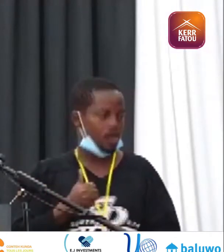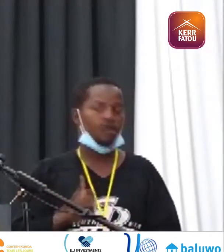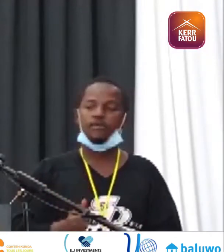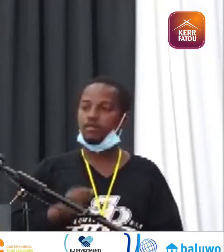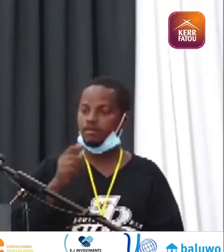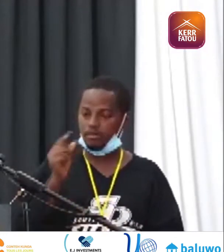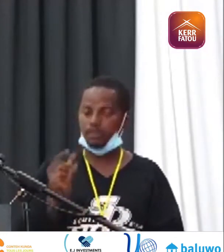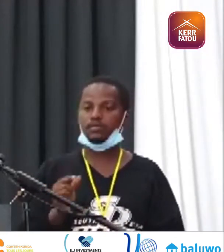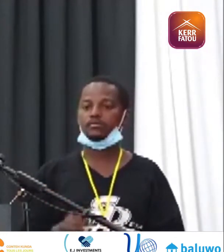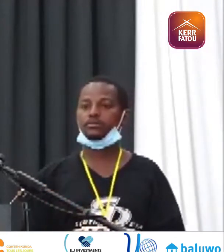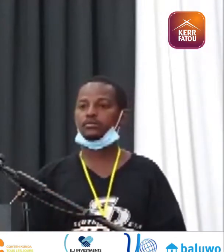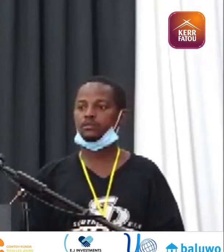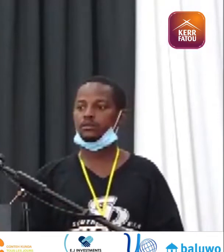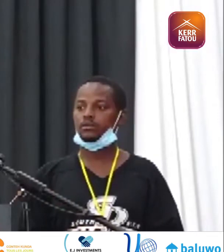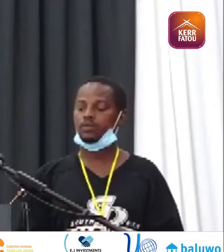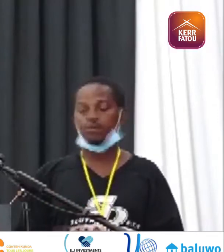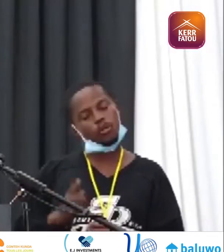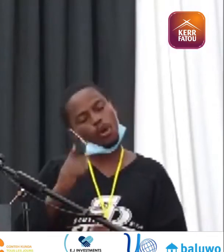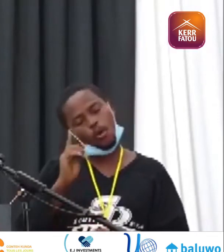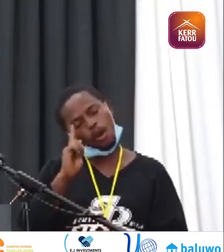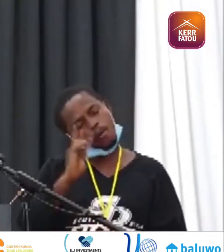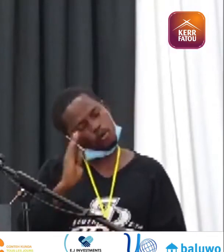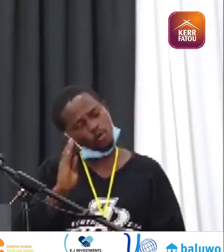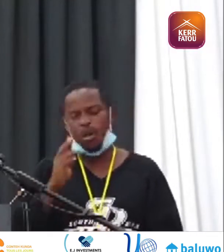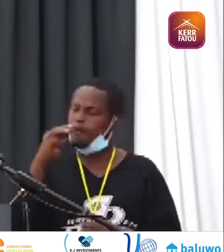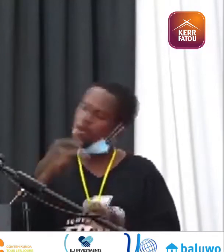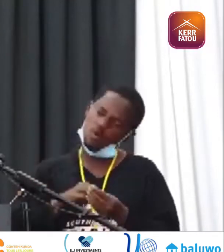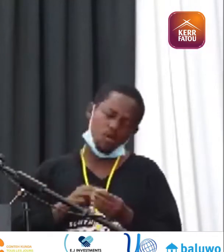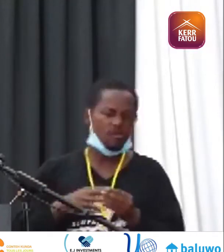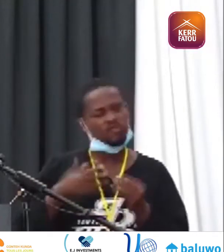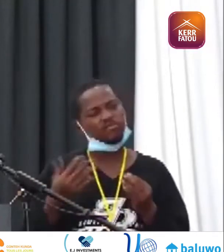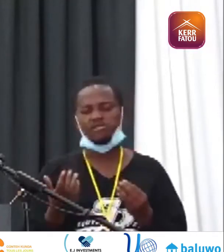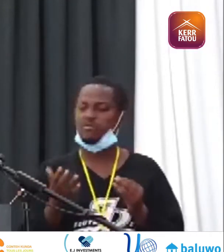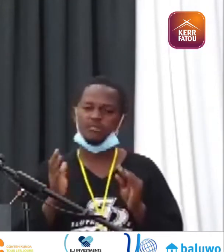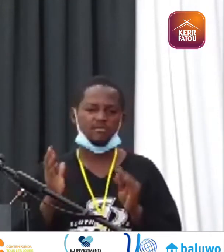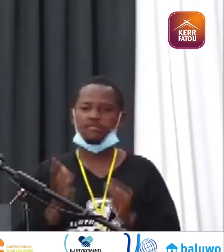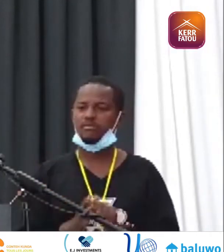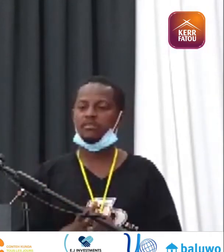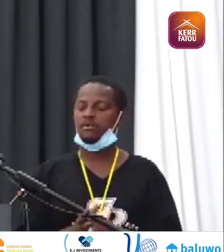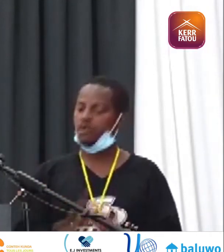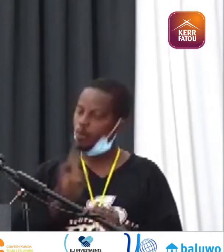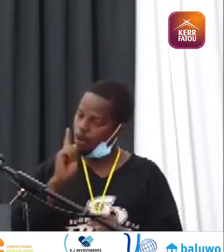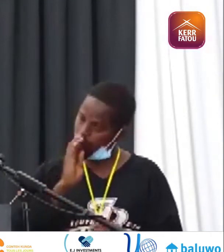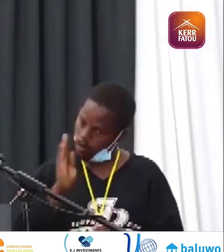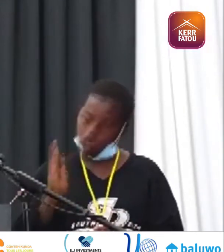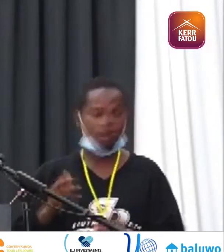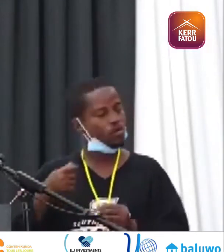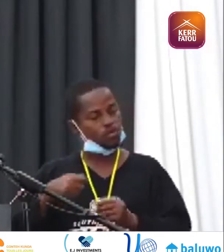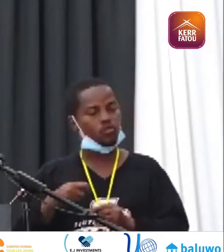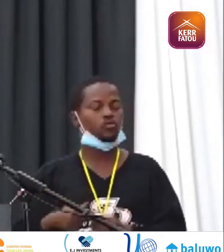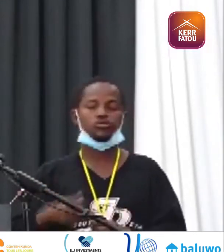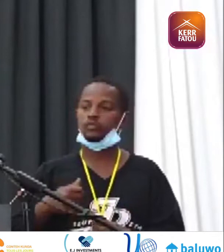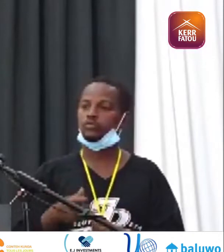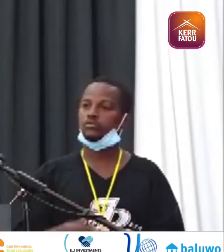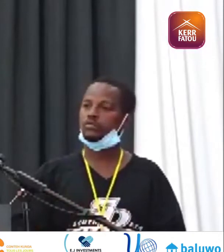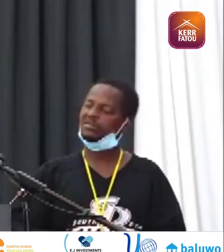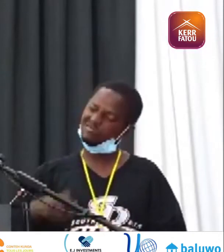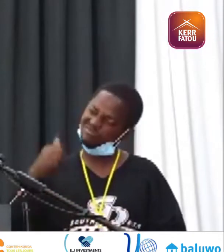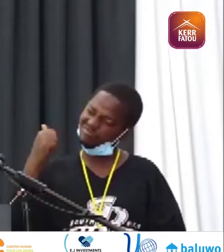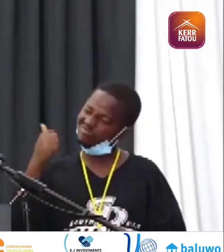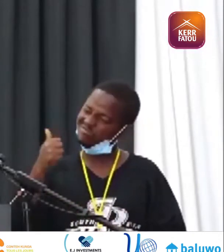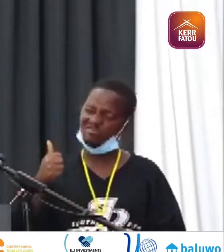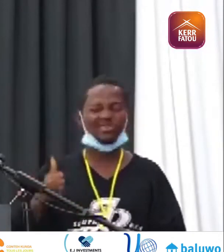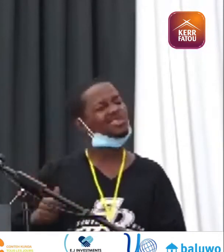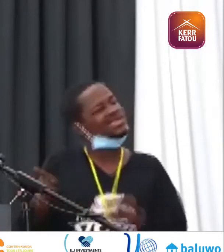party, whether 1 butut or 1 million, your 1 butut contribution is worth more